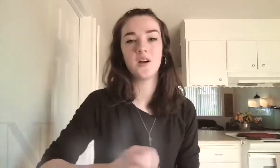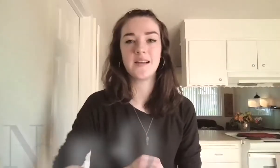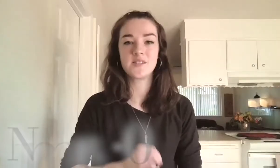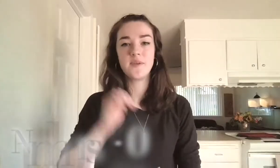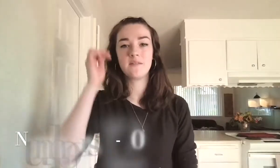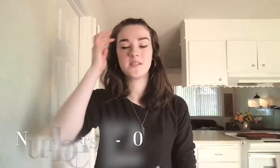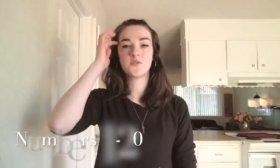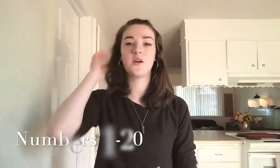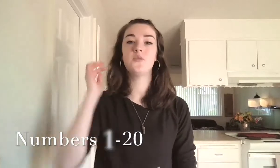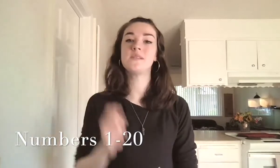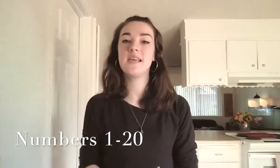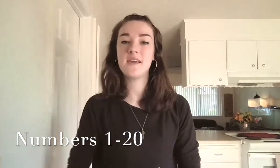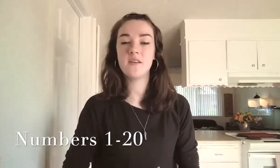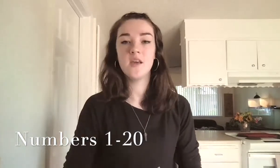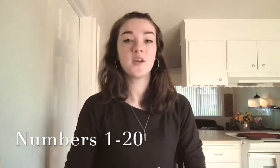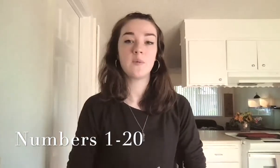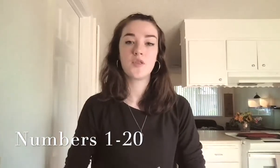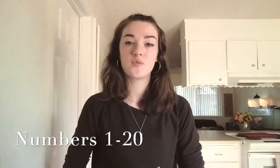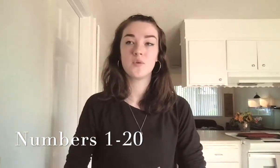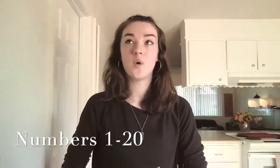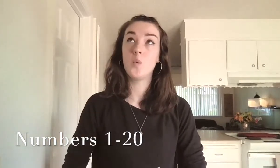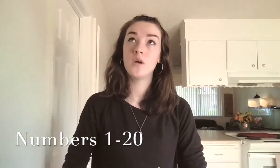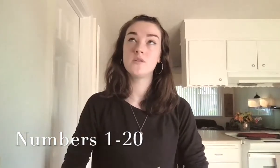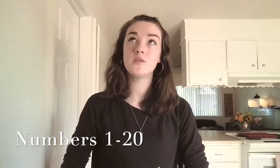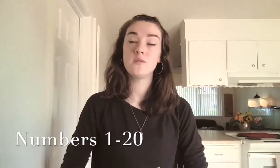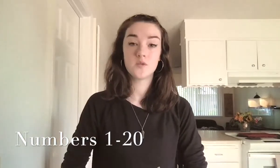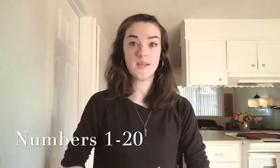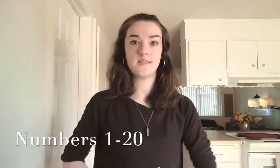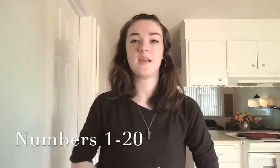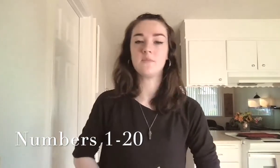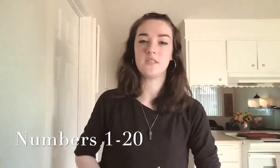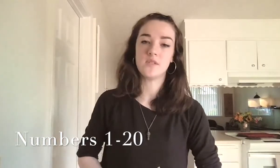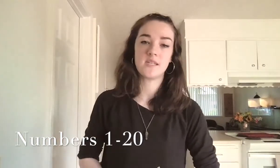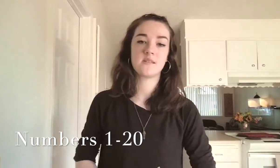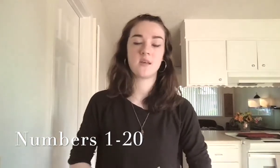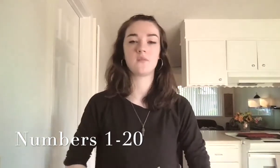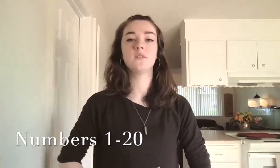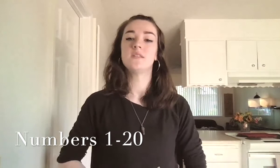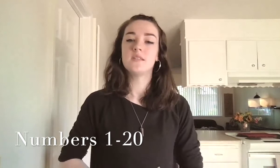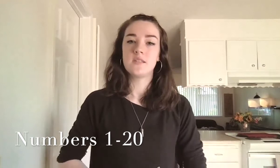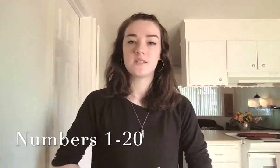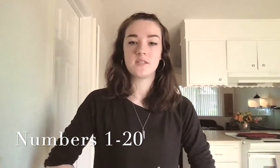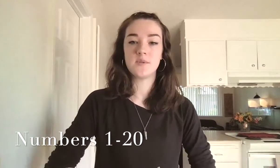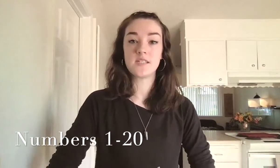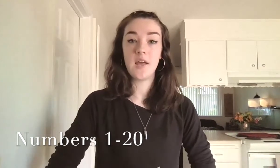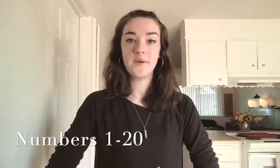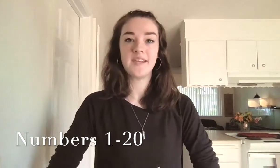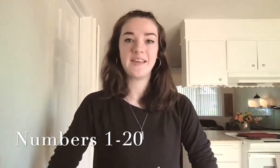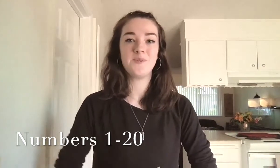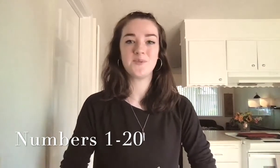so now let's try our numbers again, going through 1 to 20, I believe we did. So let's do it slow, and then again we'll do a little